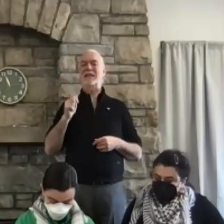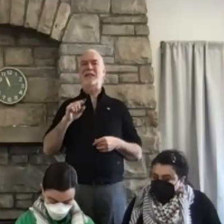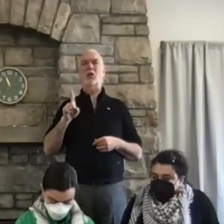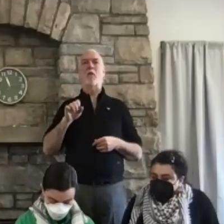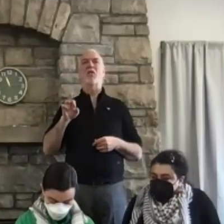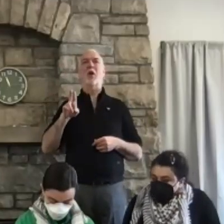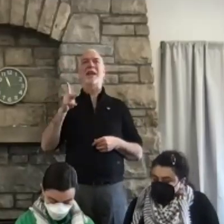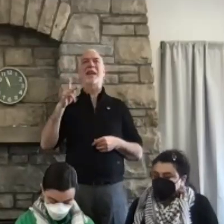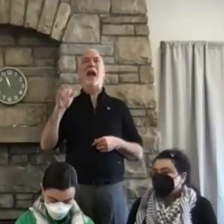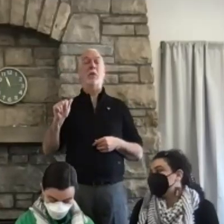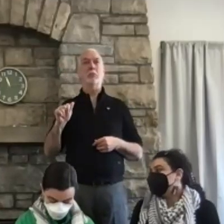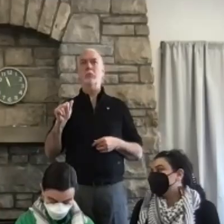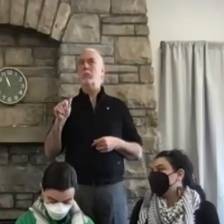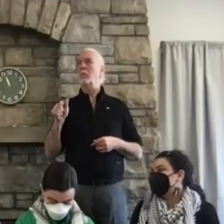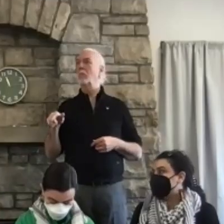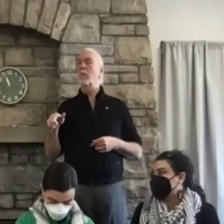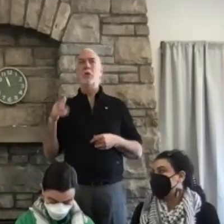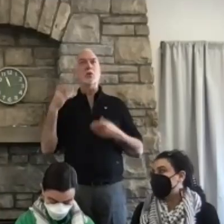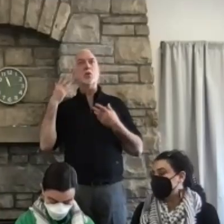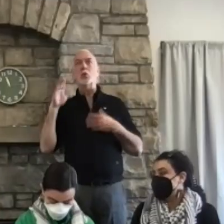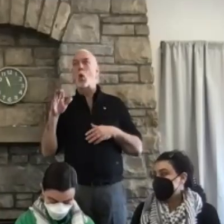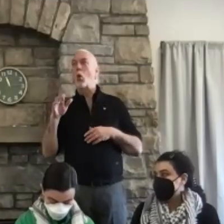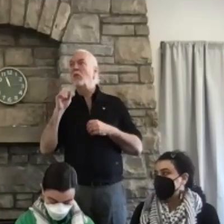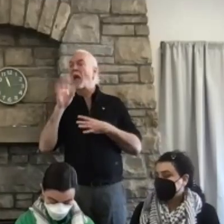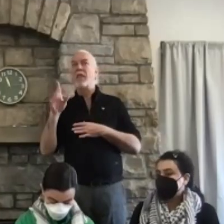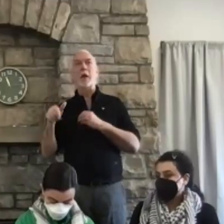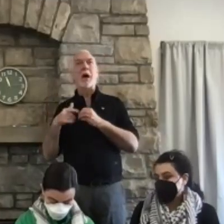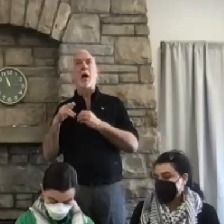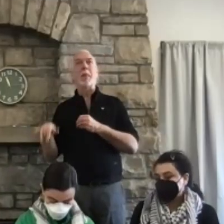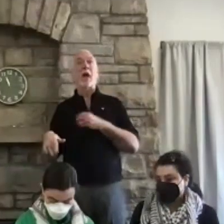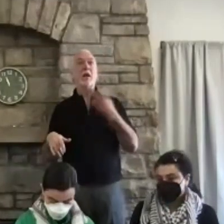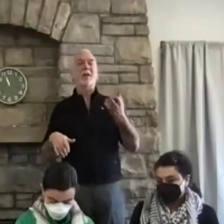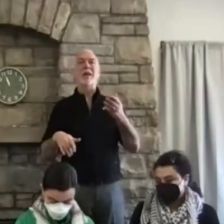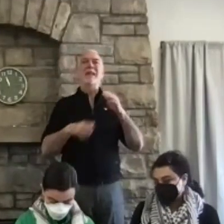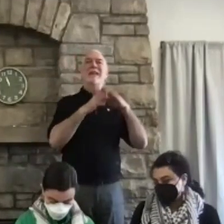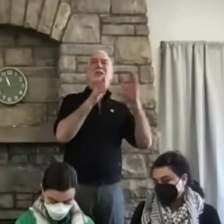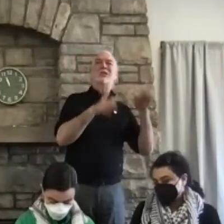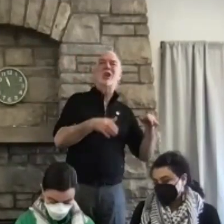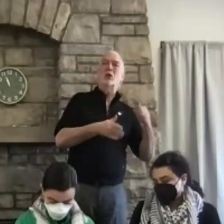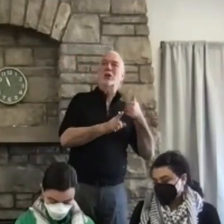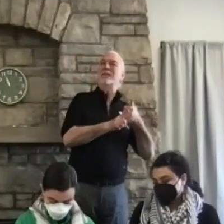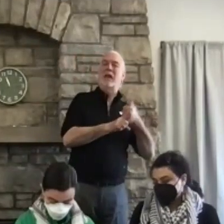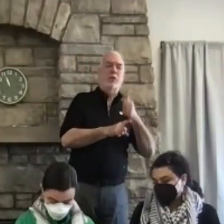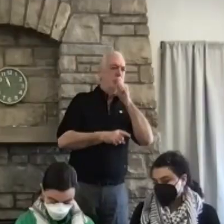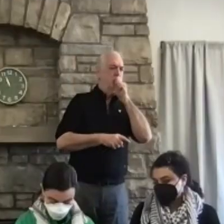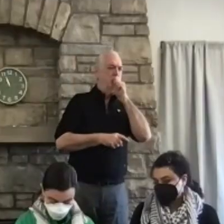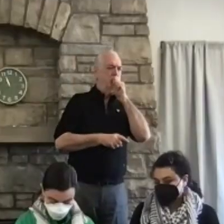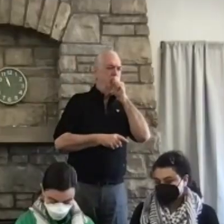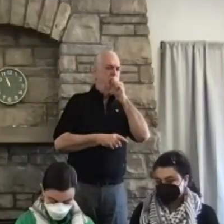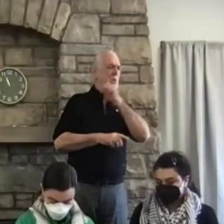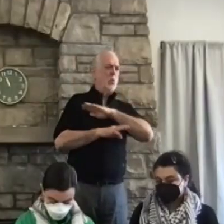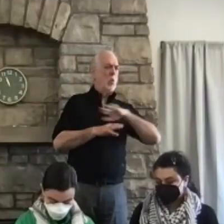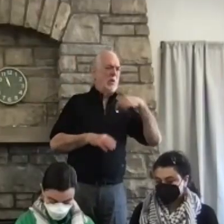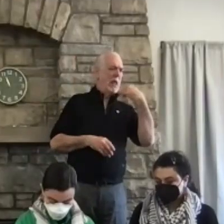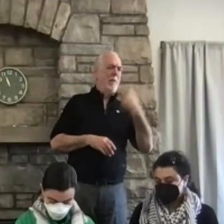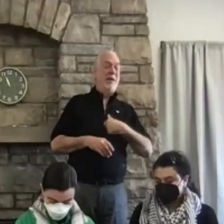When there's polar vortexes and stuff, shelters can't tell me anything because of privacy and all this stuff. But it's like, she never